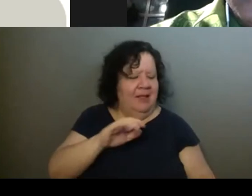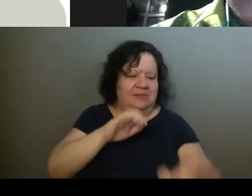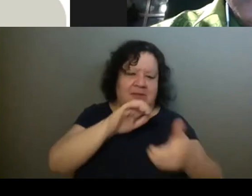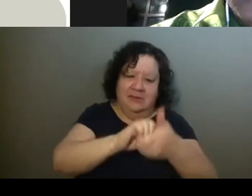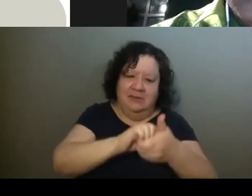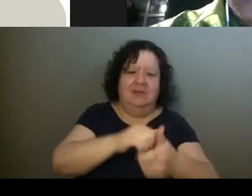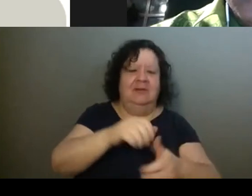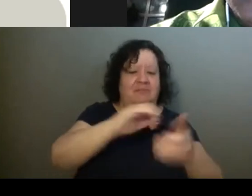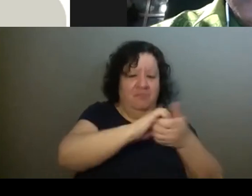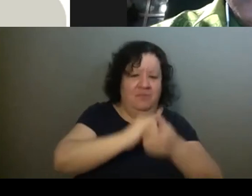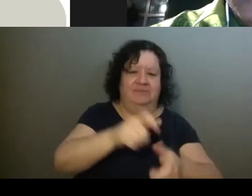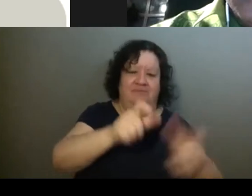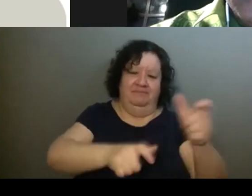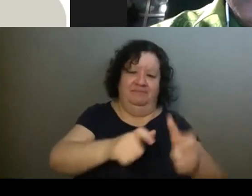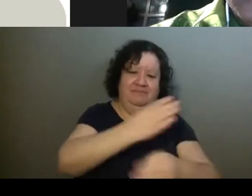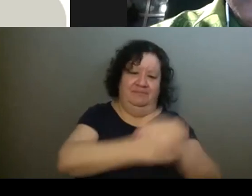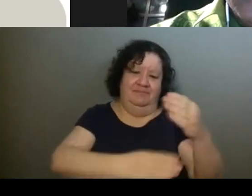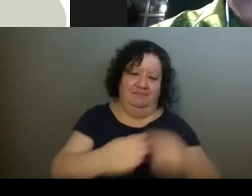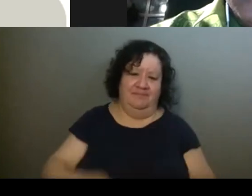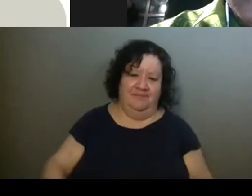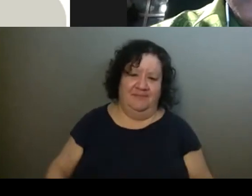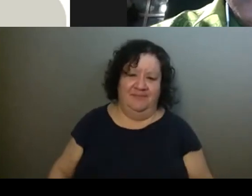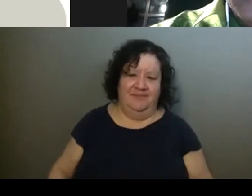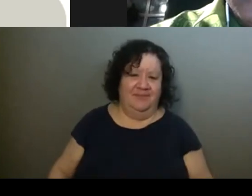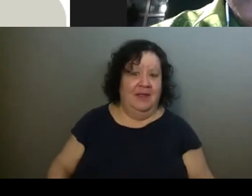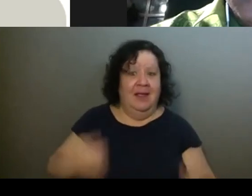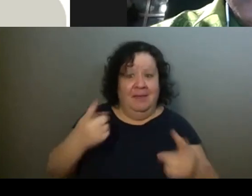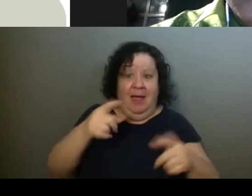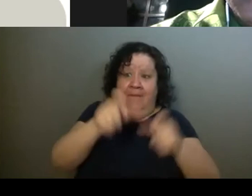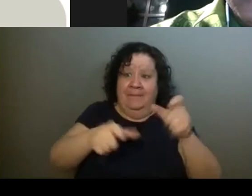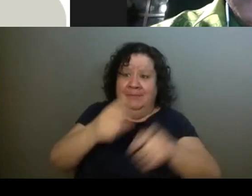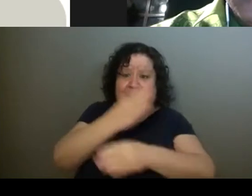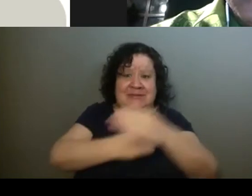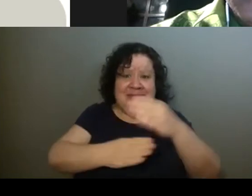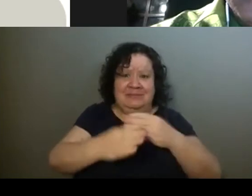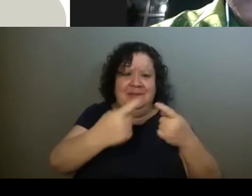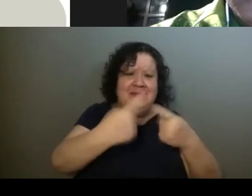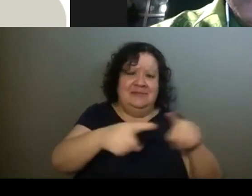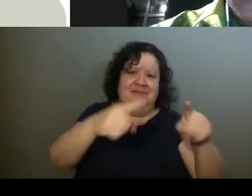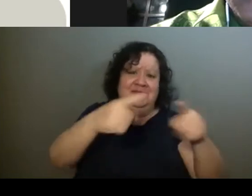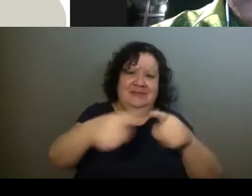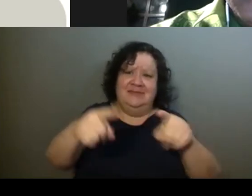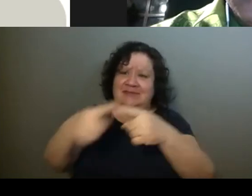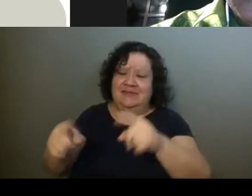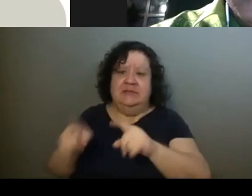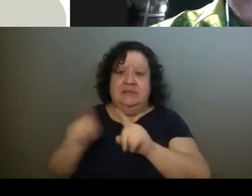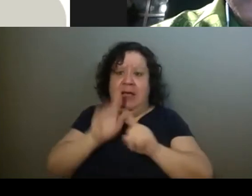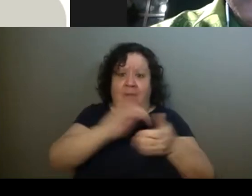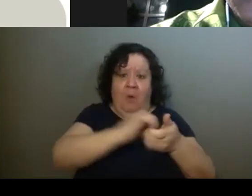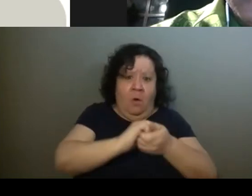be another aspects of strategies. Then next one is the system